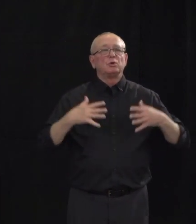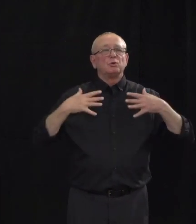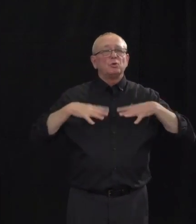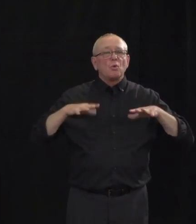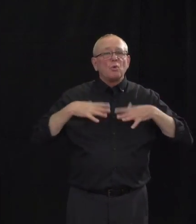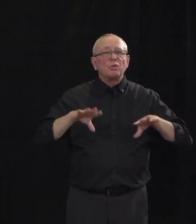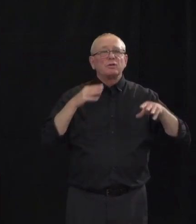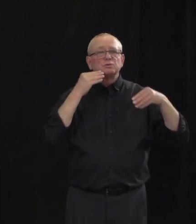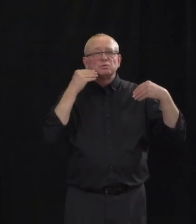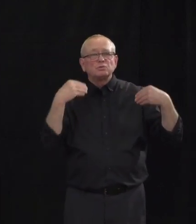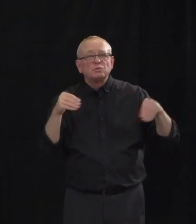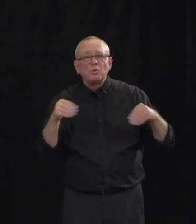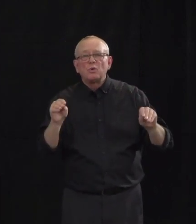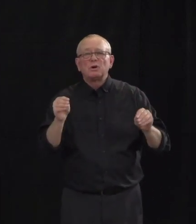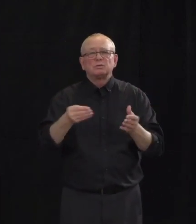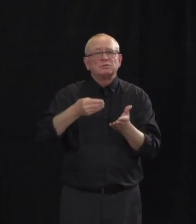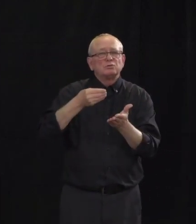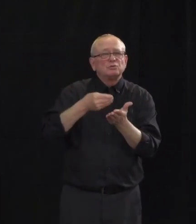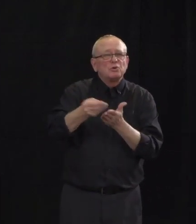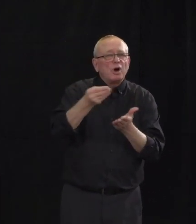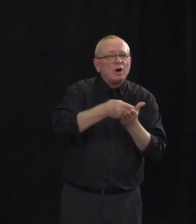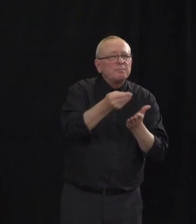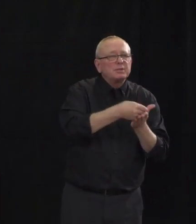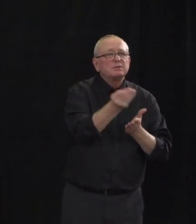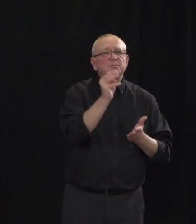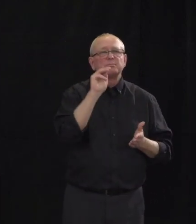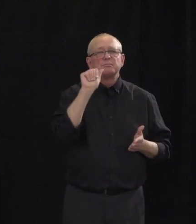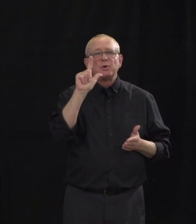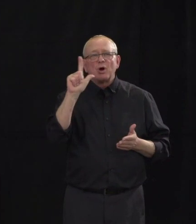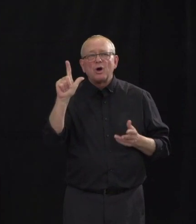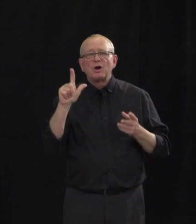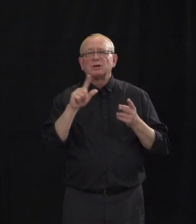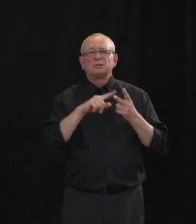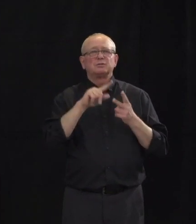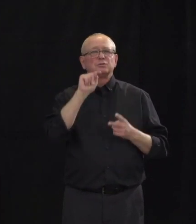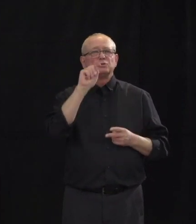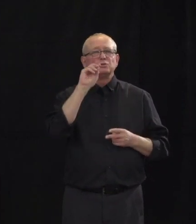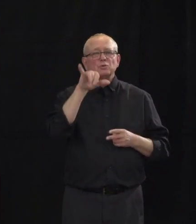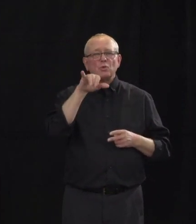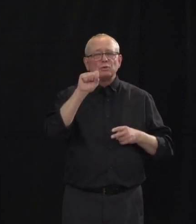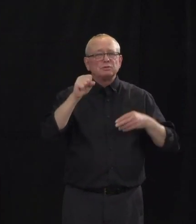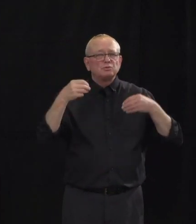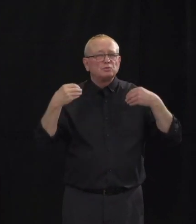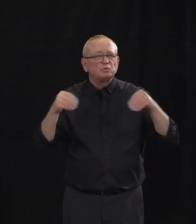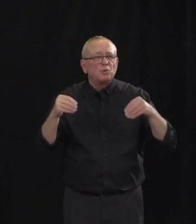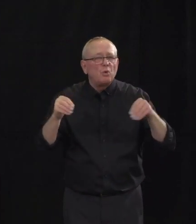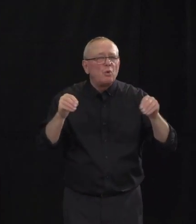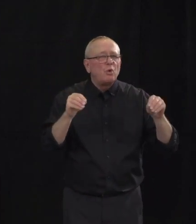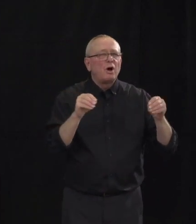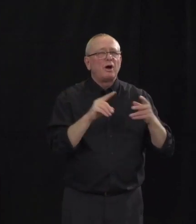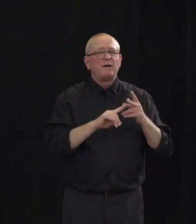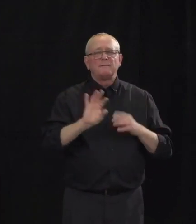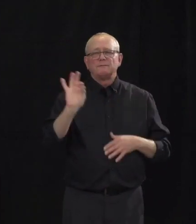as hobby and toy stores, gift and specialty item stores, and furniture stores must also close at this